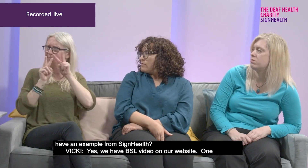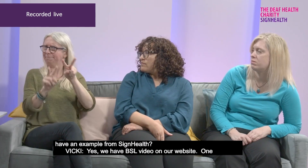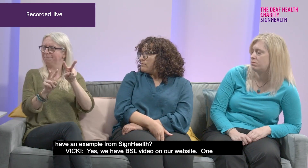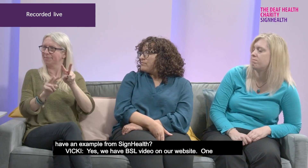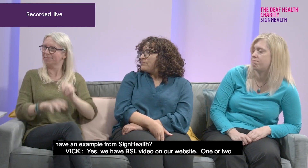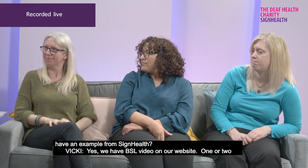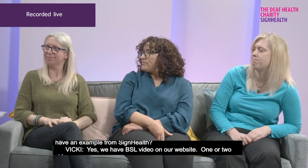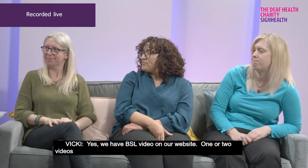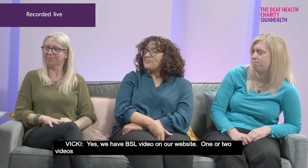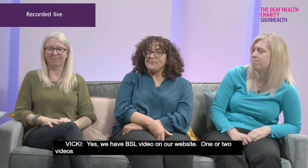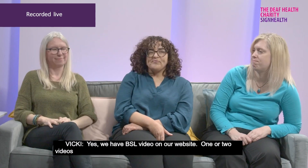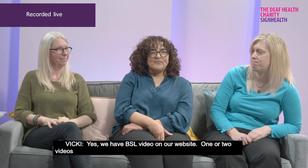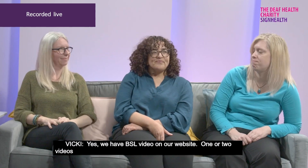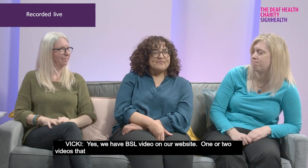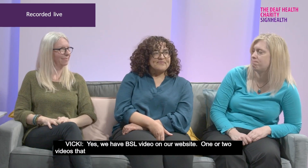you what is it, what does that mean?